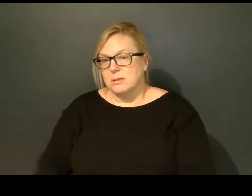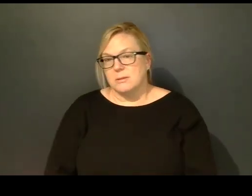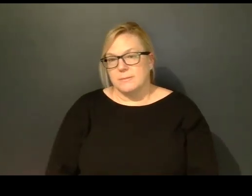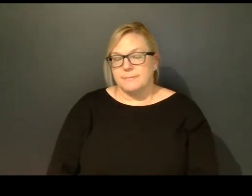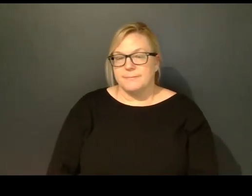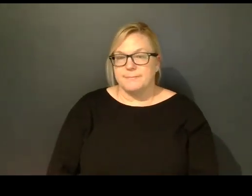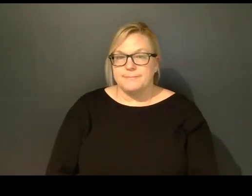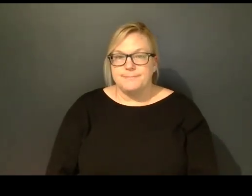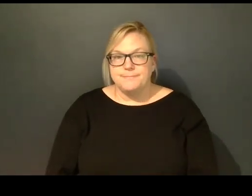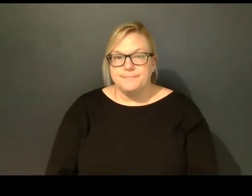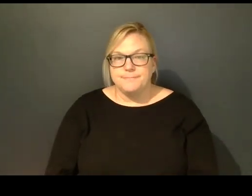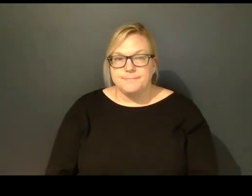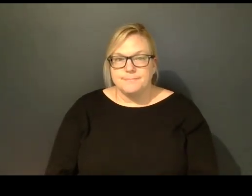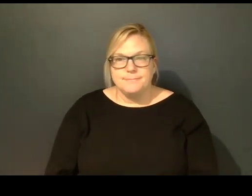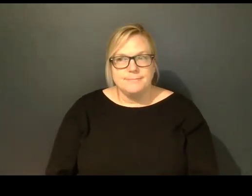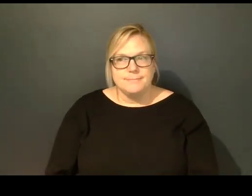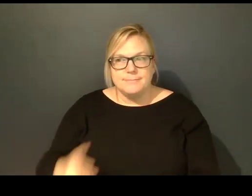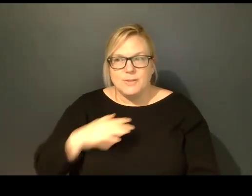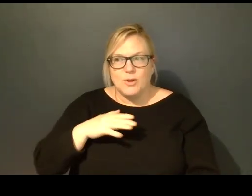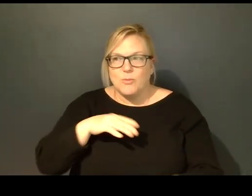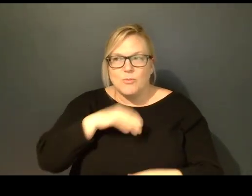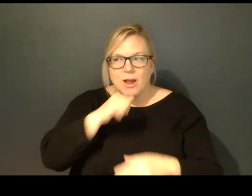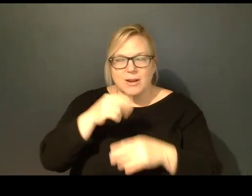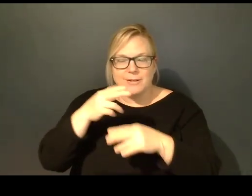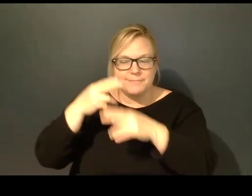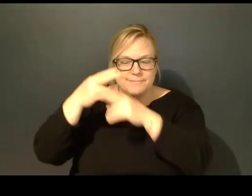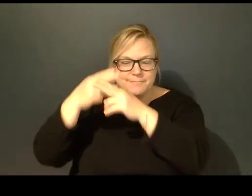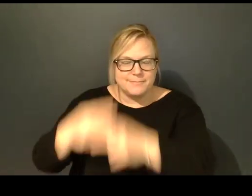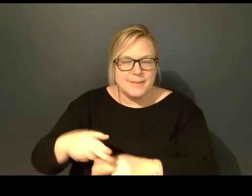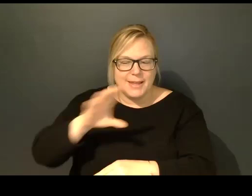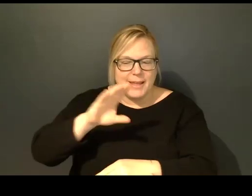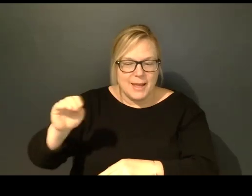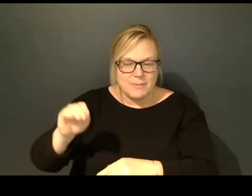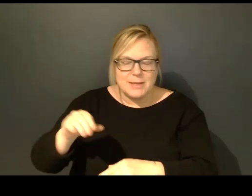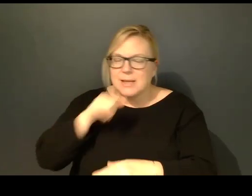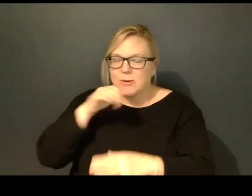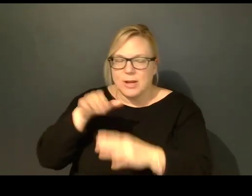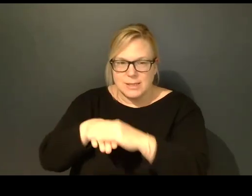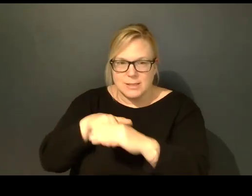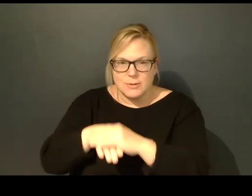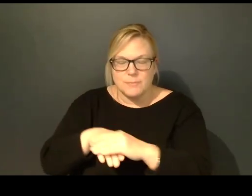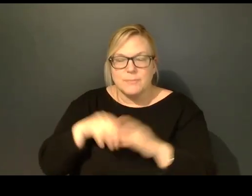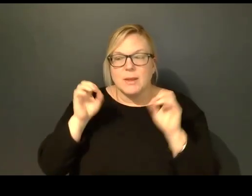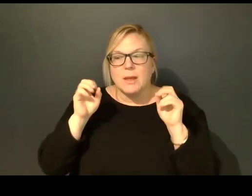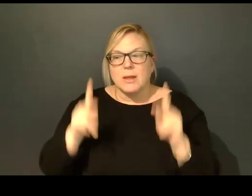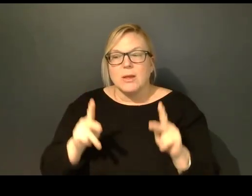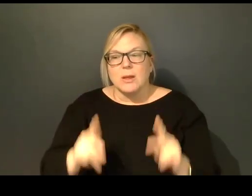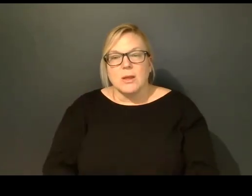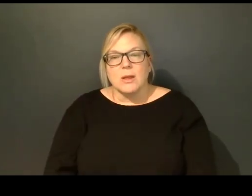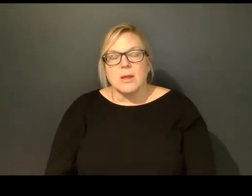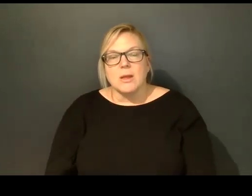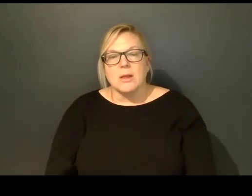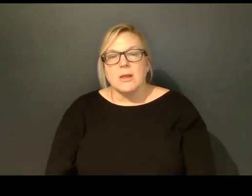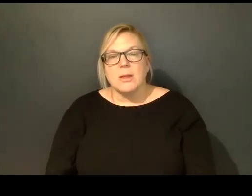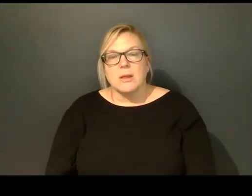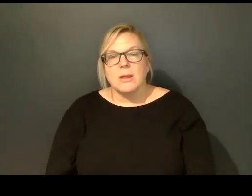businesses. We won't start naming names today. That's not what this pattern is about, but that's okay. We're at just past Q2. Jeff, did you want to